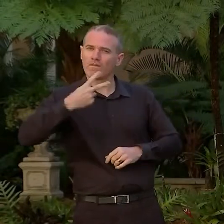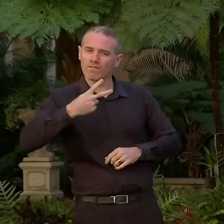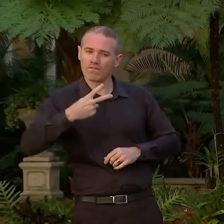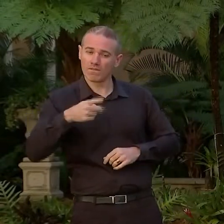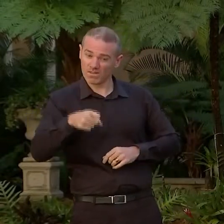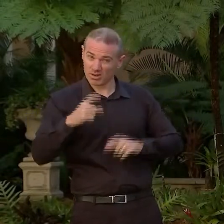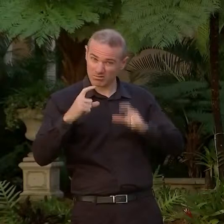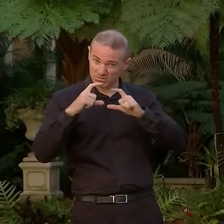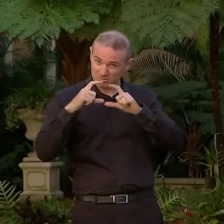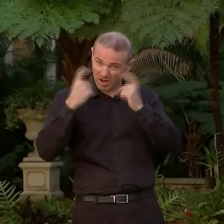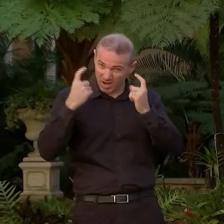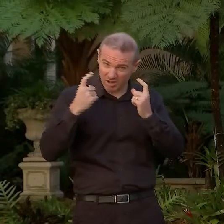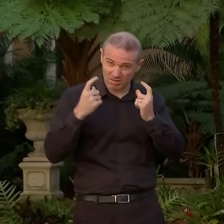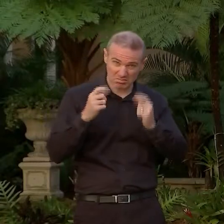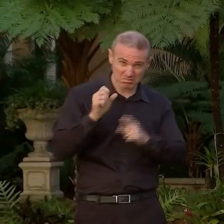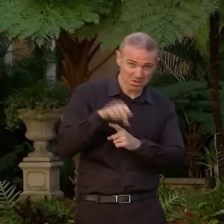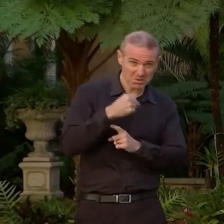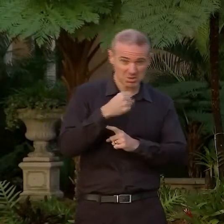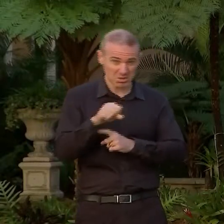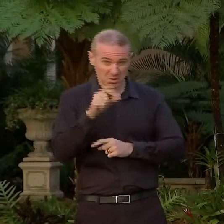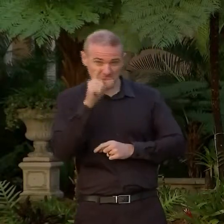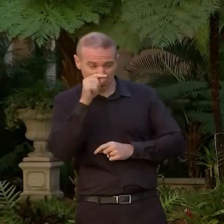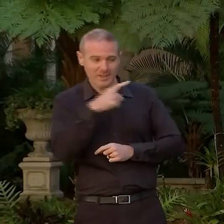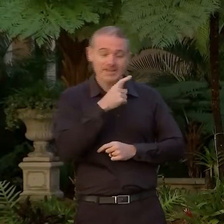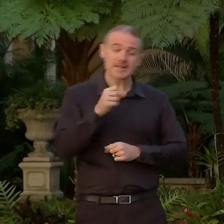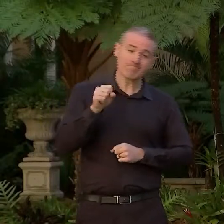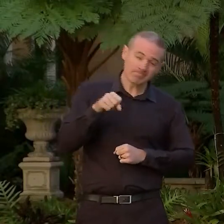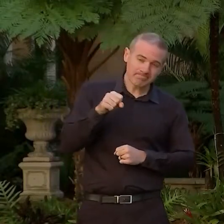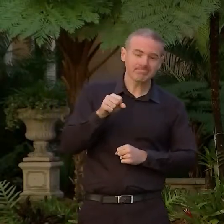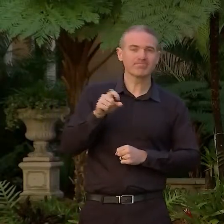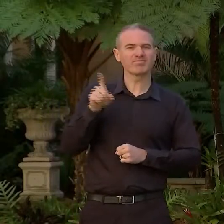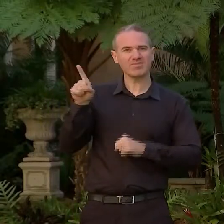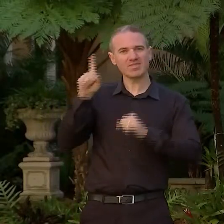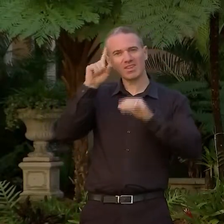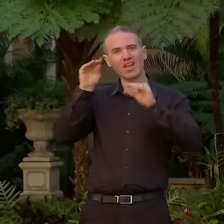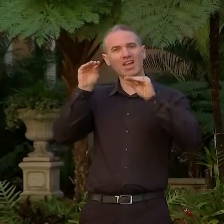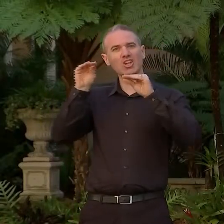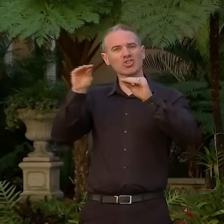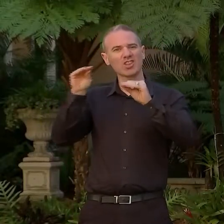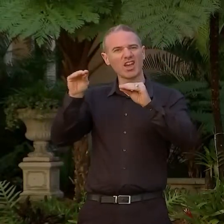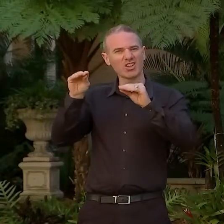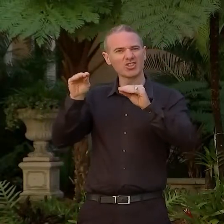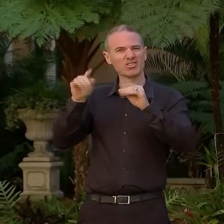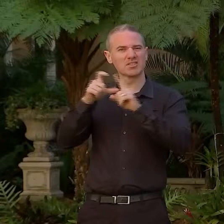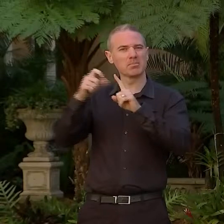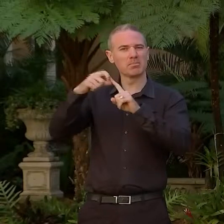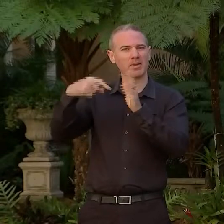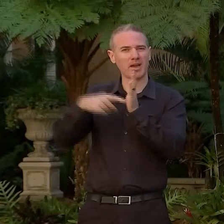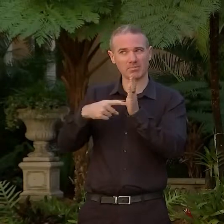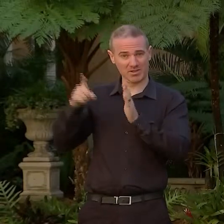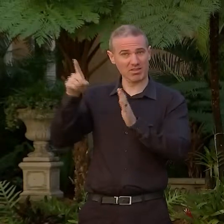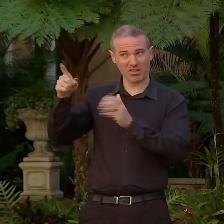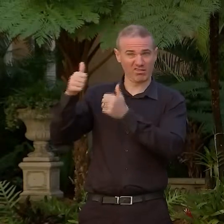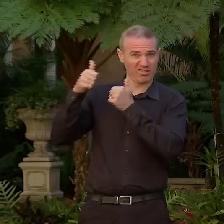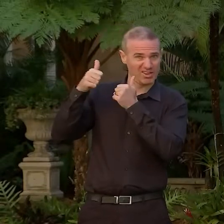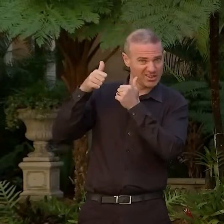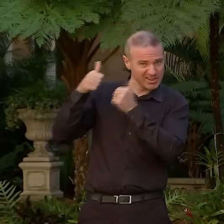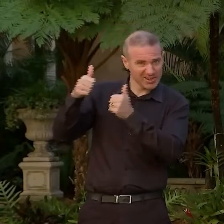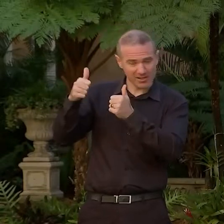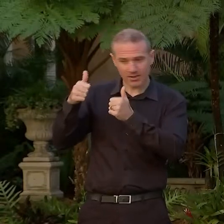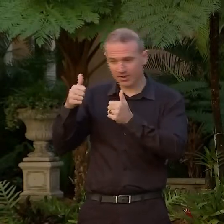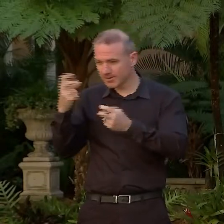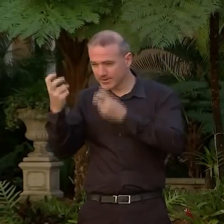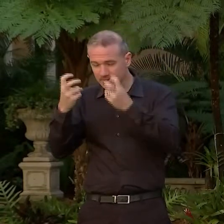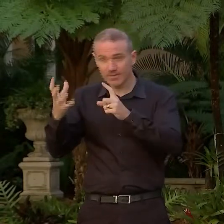possible? Yes, Education has already done a fantastic piece of work, and they've found and